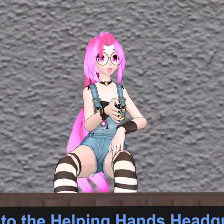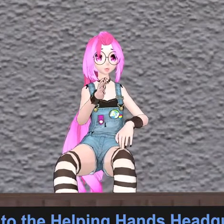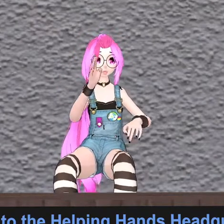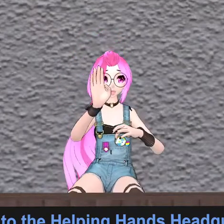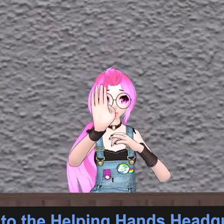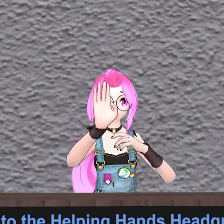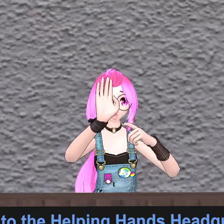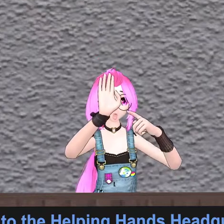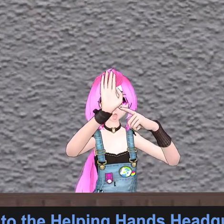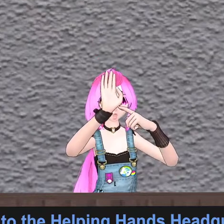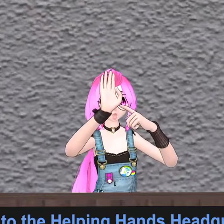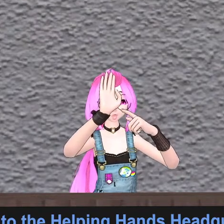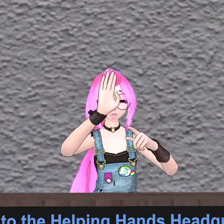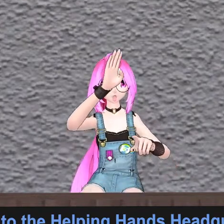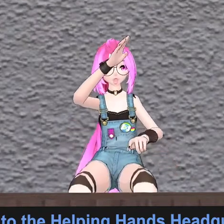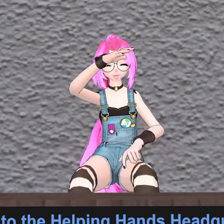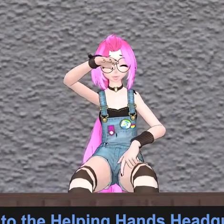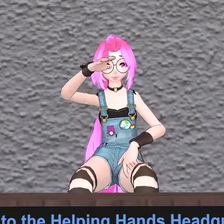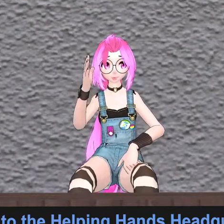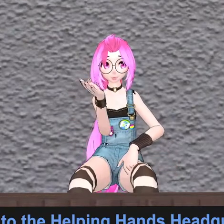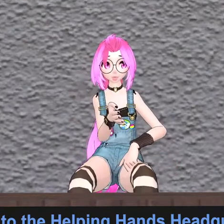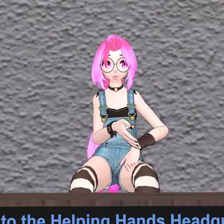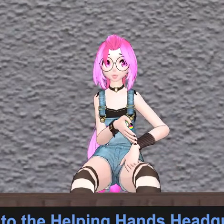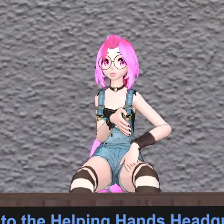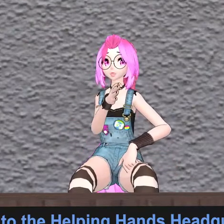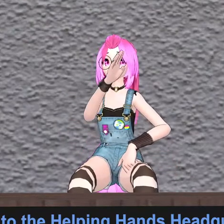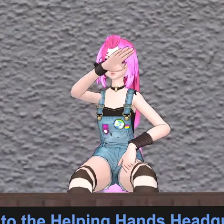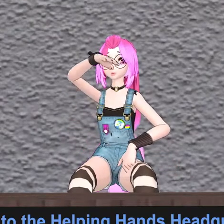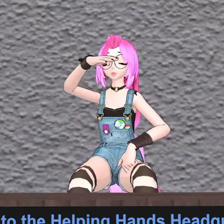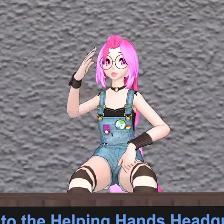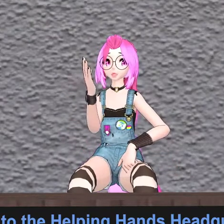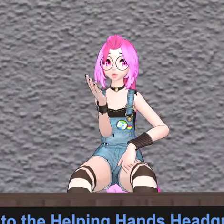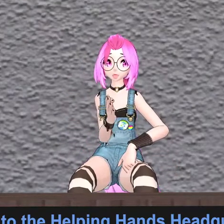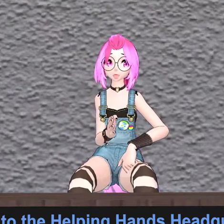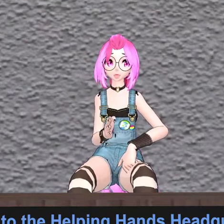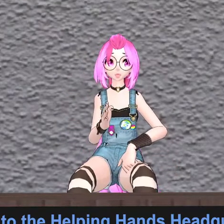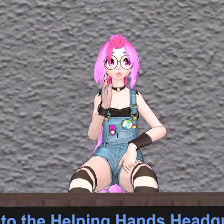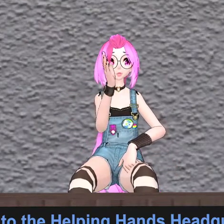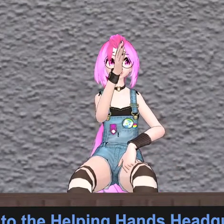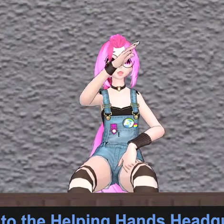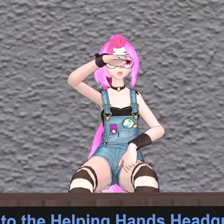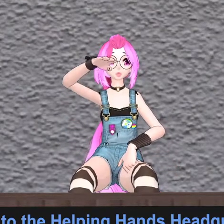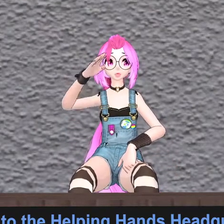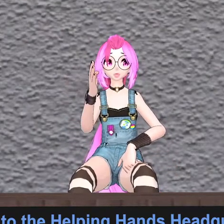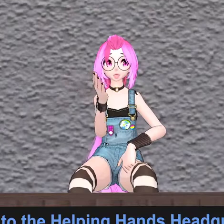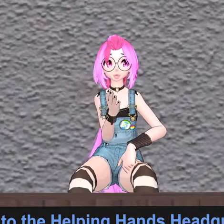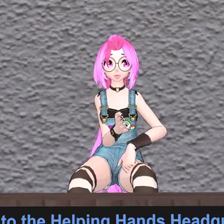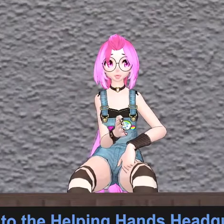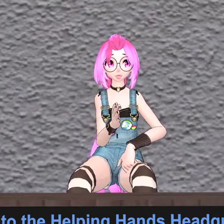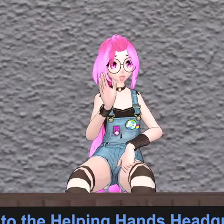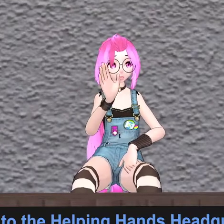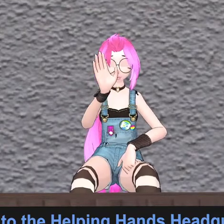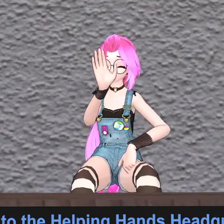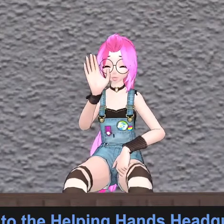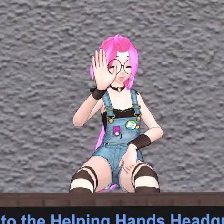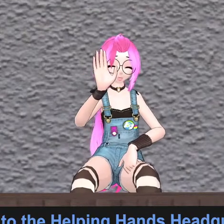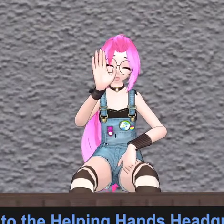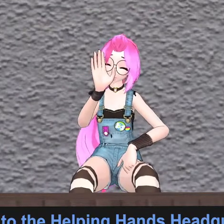Brazil. And that whole time you're using that B hand. B for Brazil. So my index users are my people who are signing this in real life. It's not an open